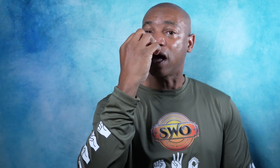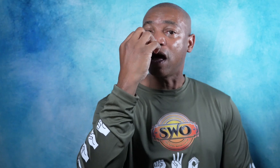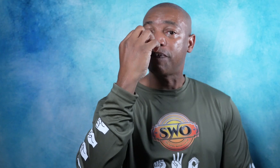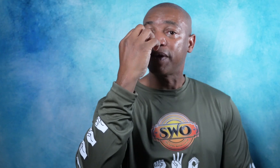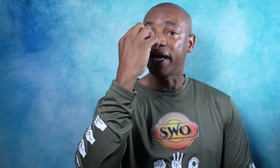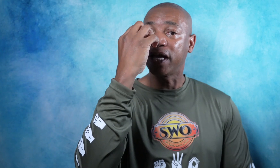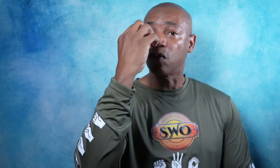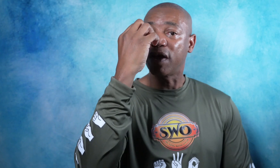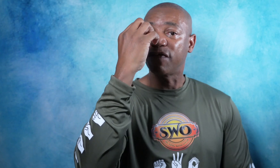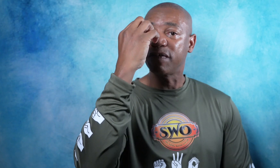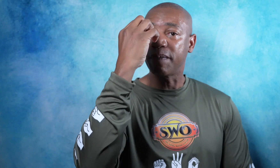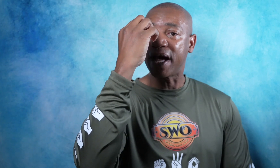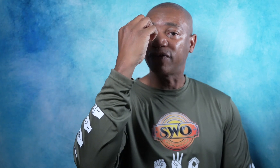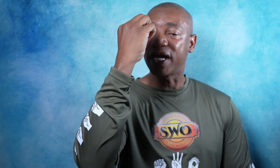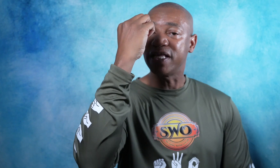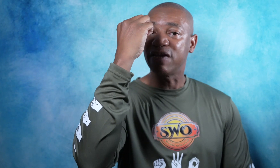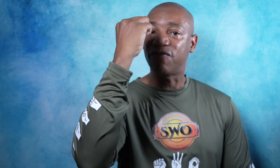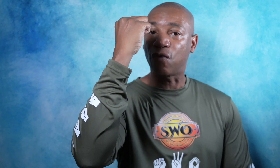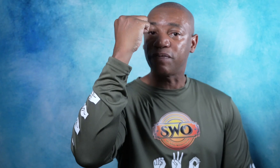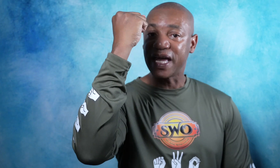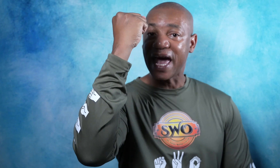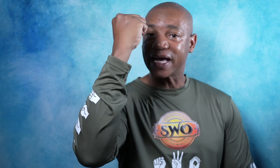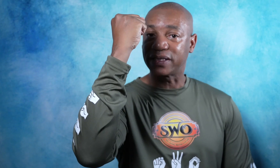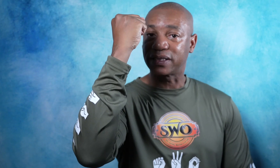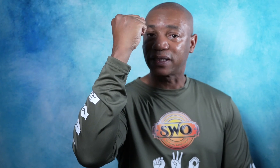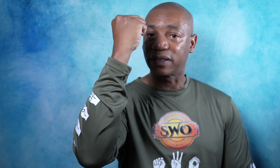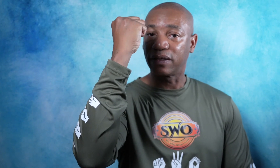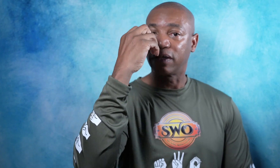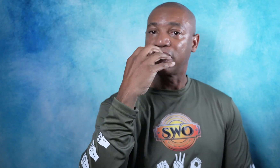up and away from the mouth, and then form the S.